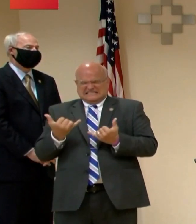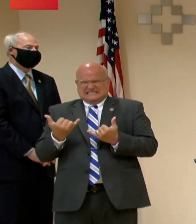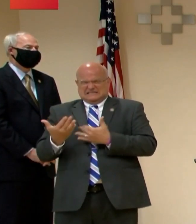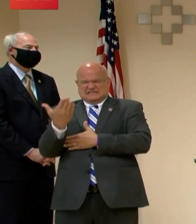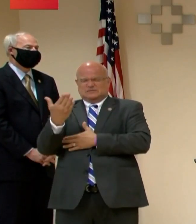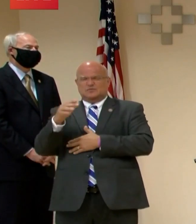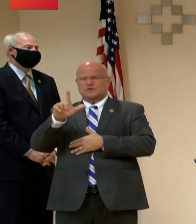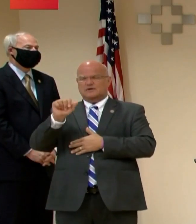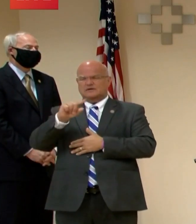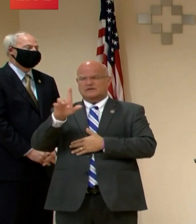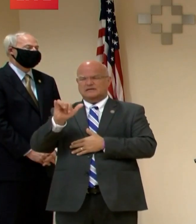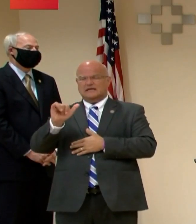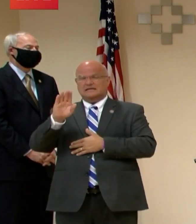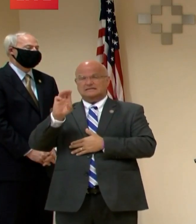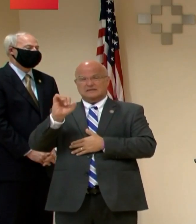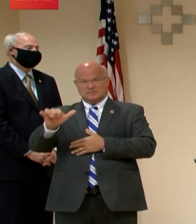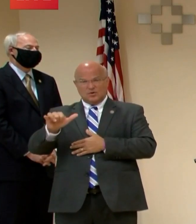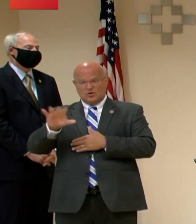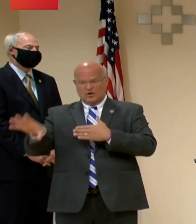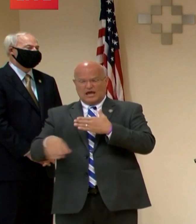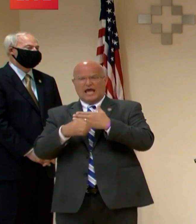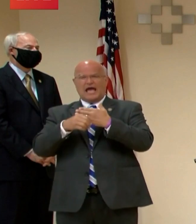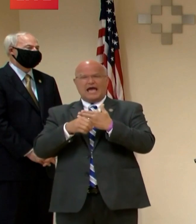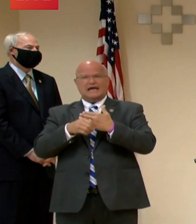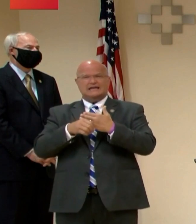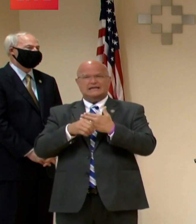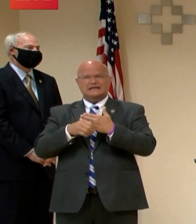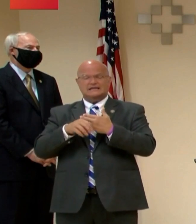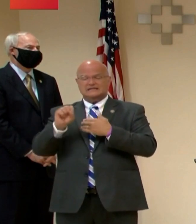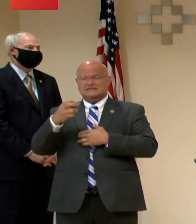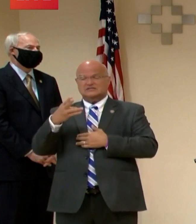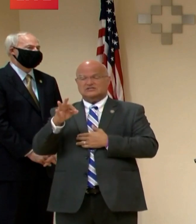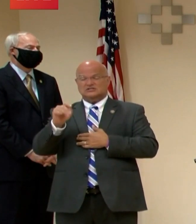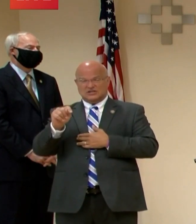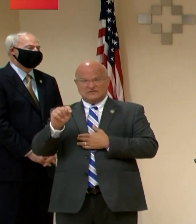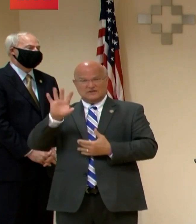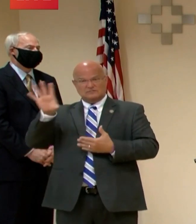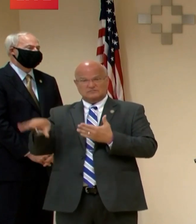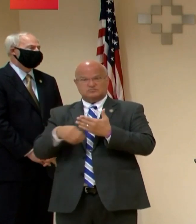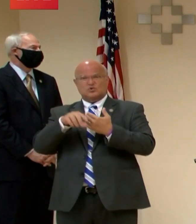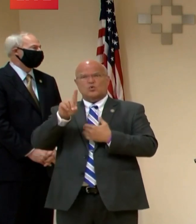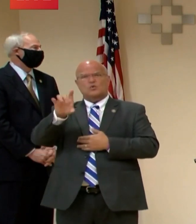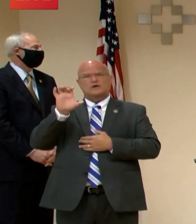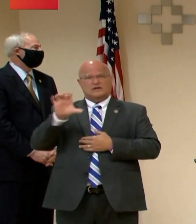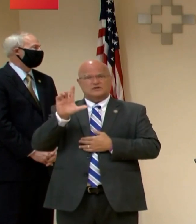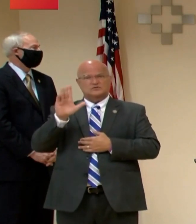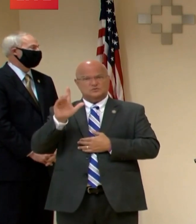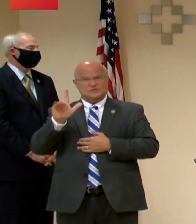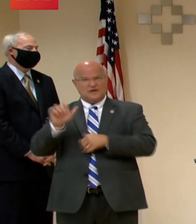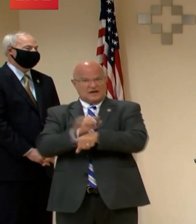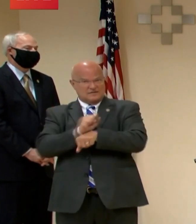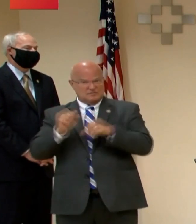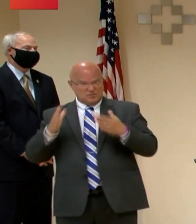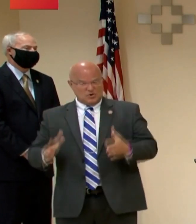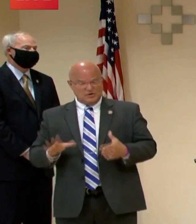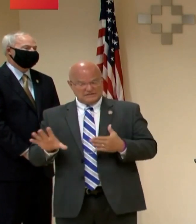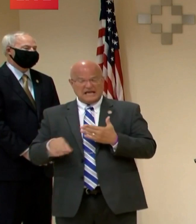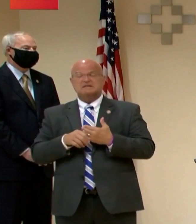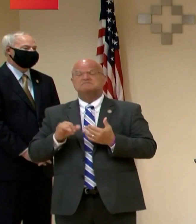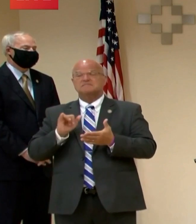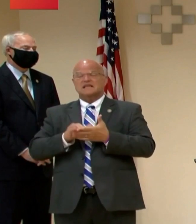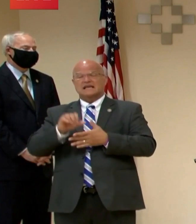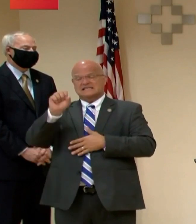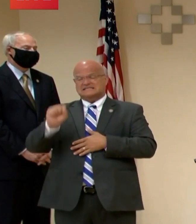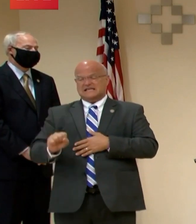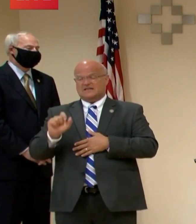Lazy Boar in Siloam Springs, where they're adding an additional shift that'll bring them up an additional 125 employees. And then